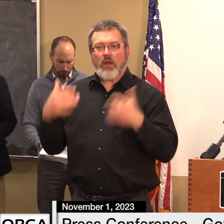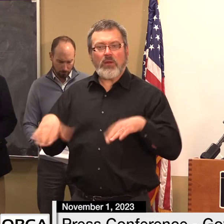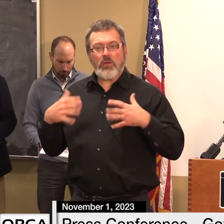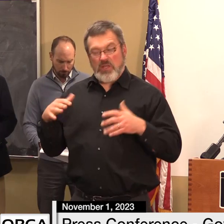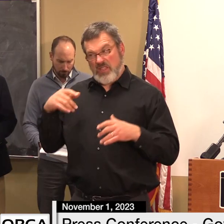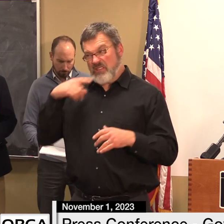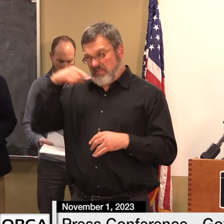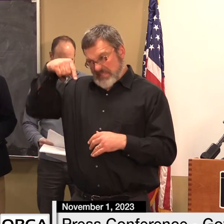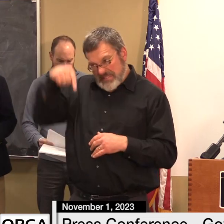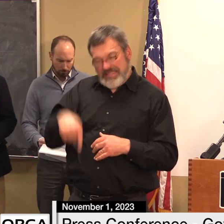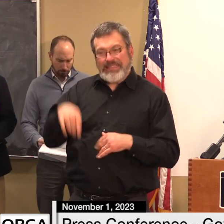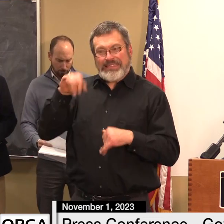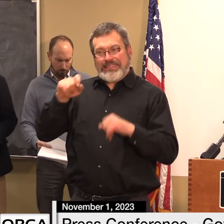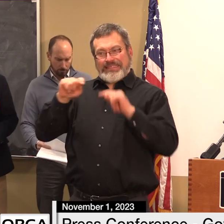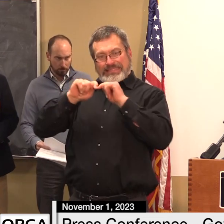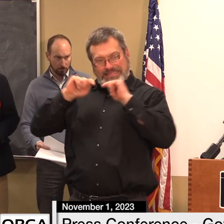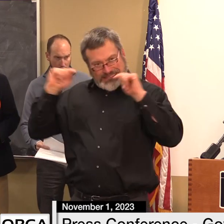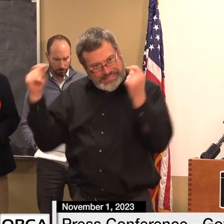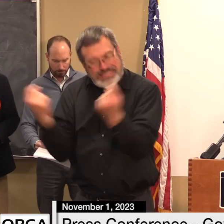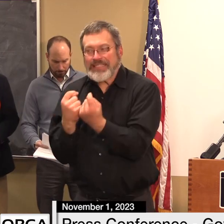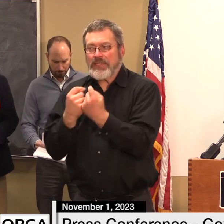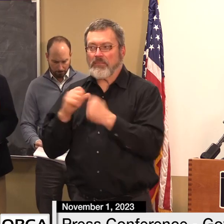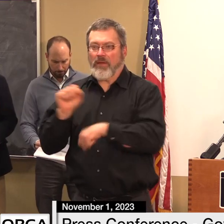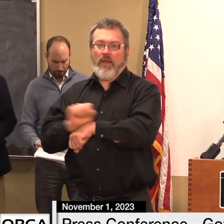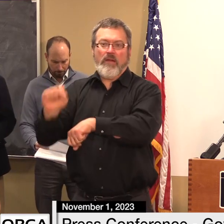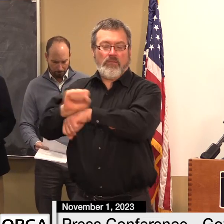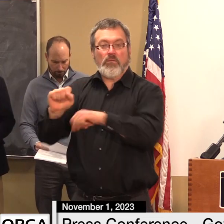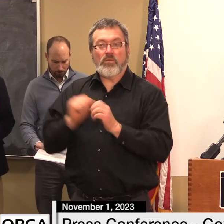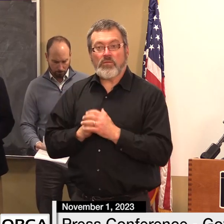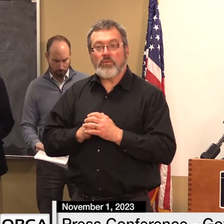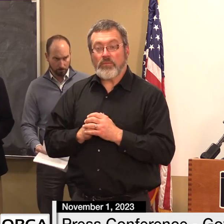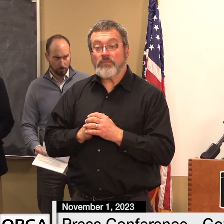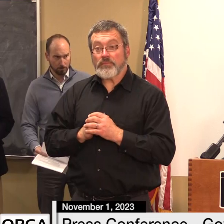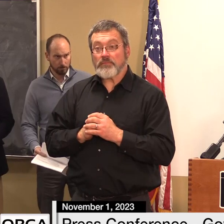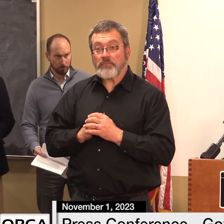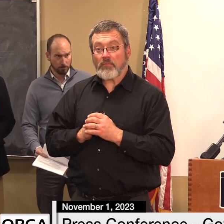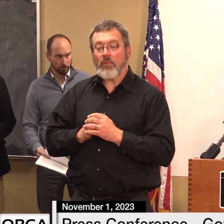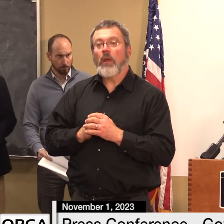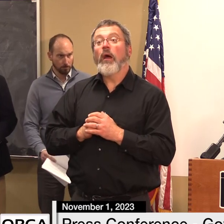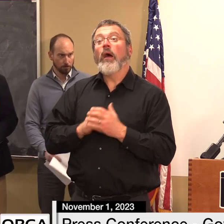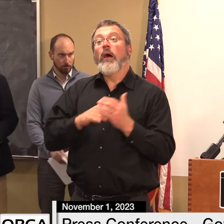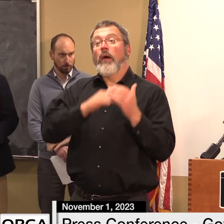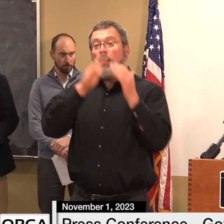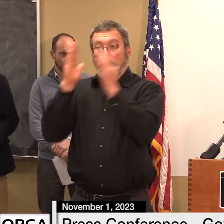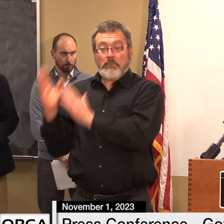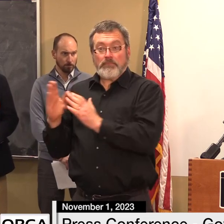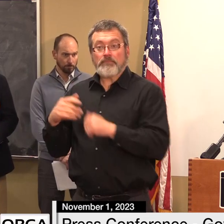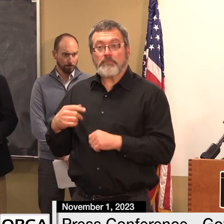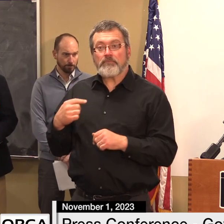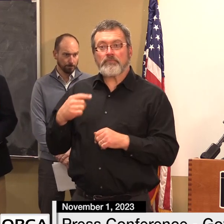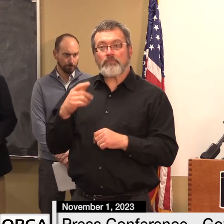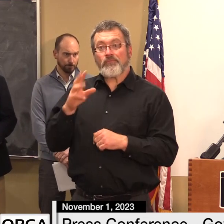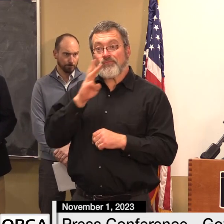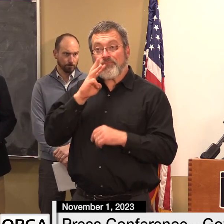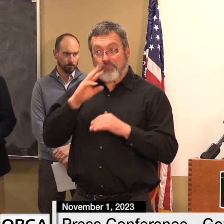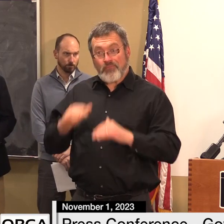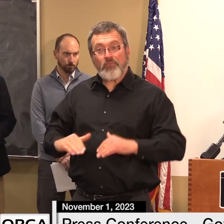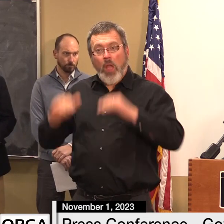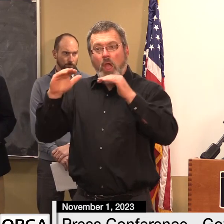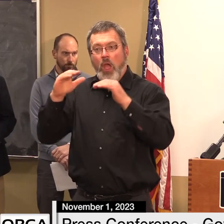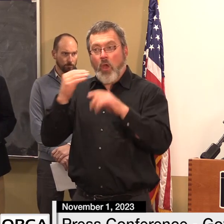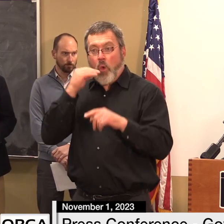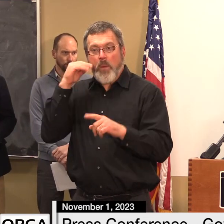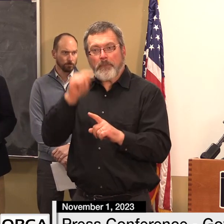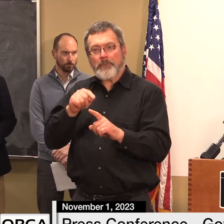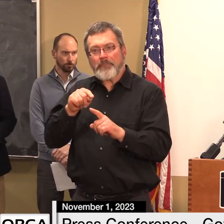are today. Next, a quick update on our effort to help flood-impacted homes repair